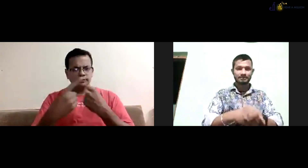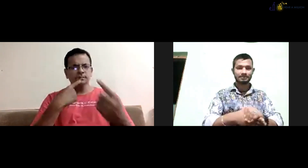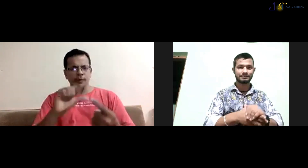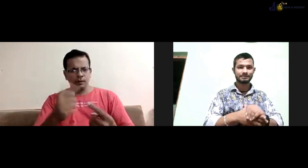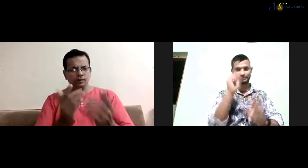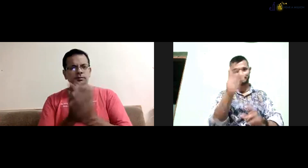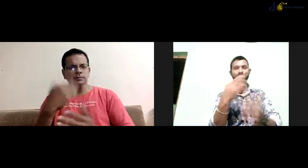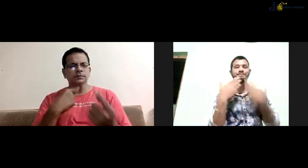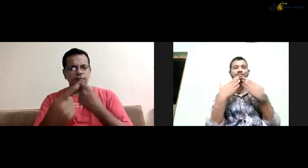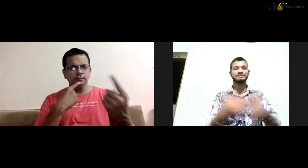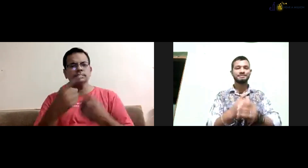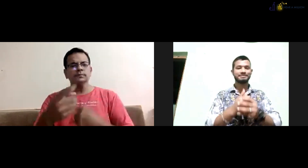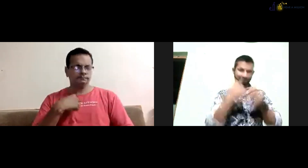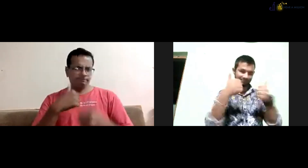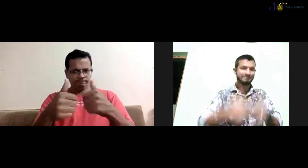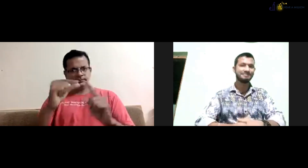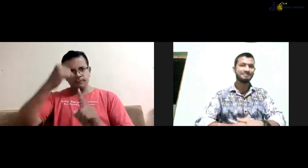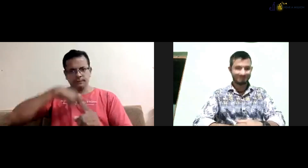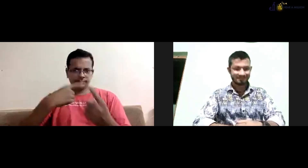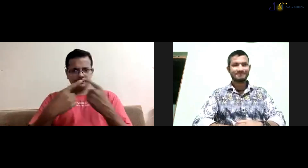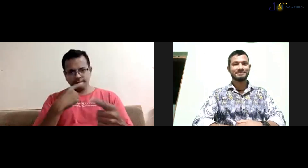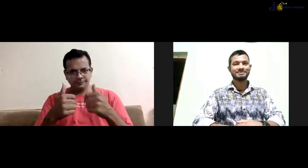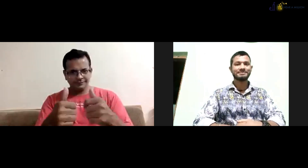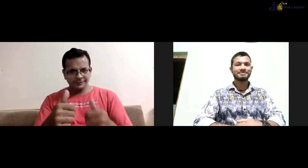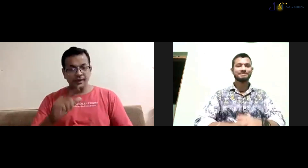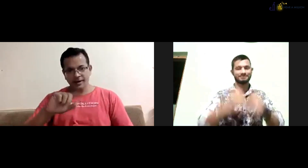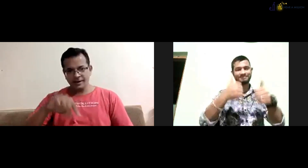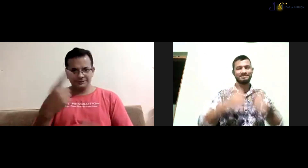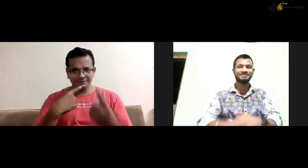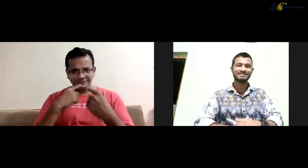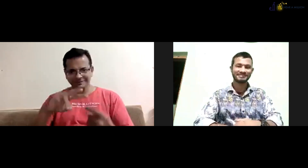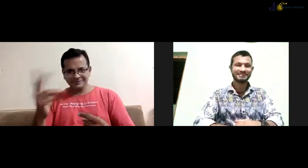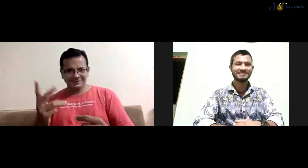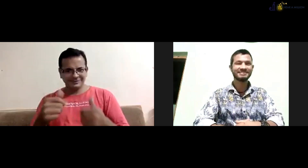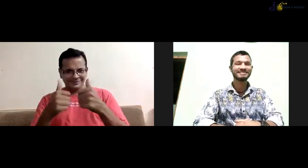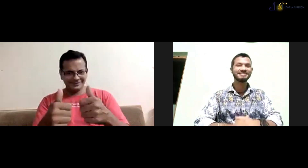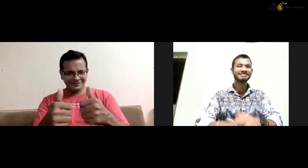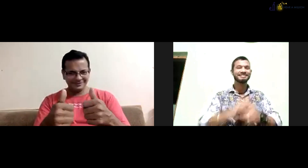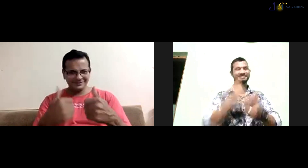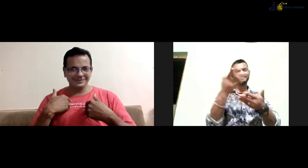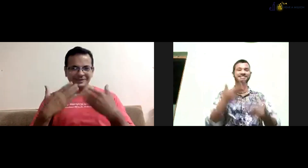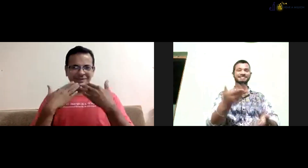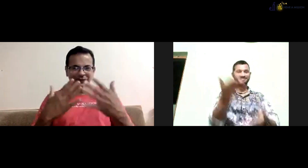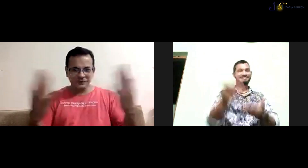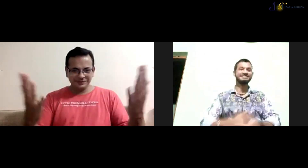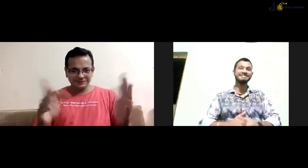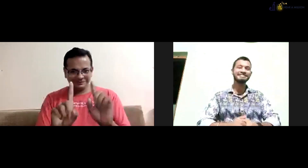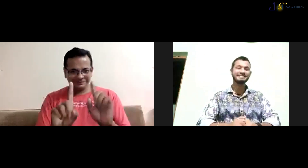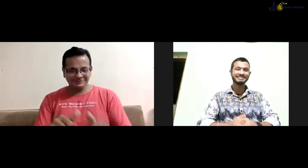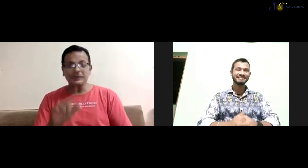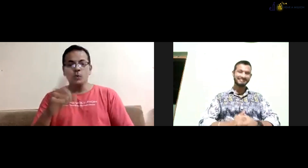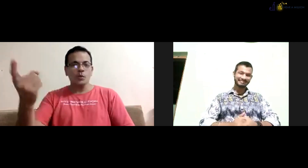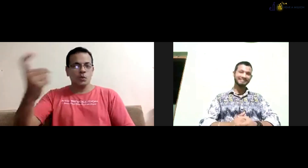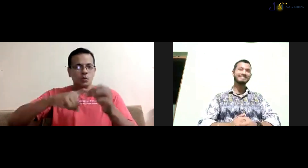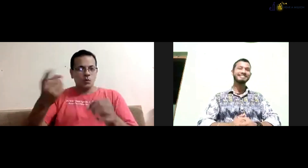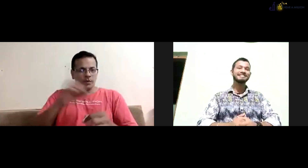do business. Okay, we can talk one on one, and then we can discuss what the things we can do in future.